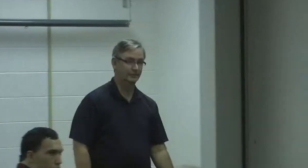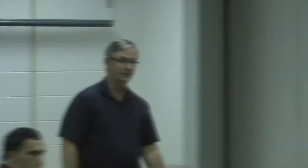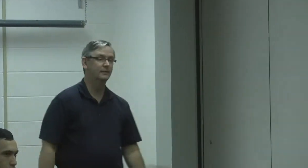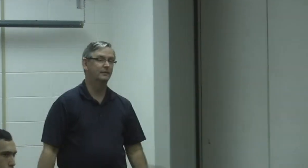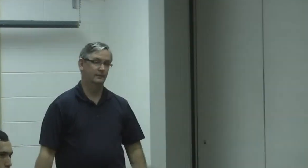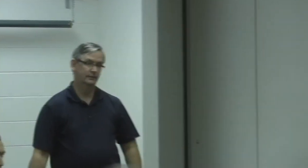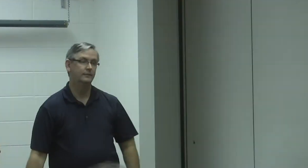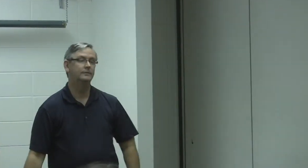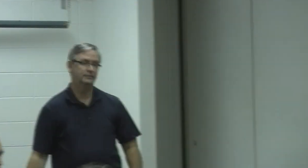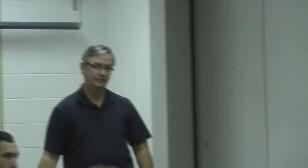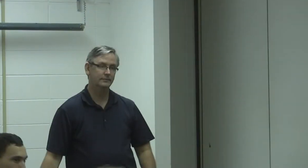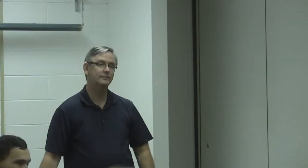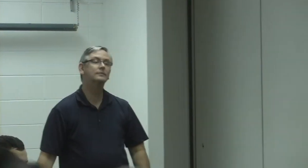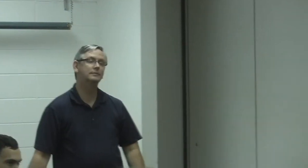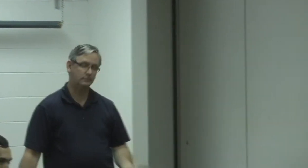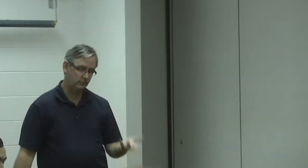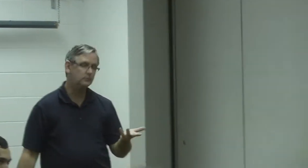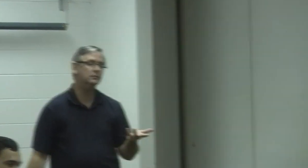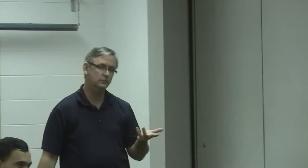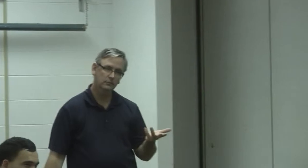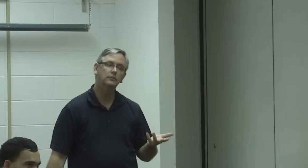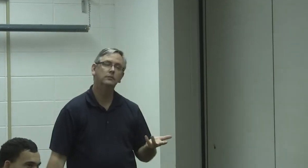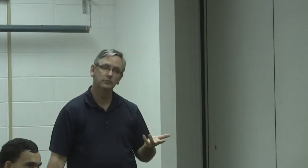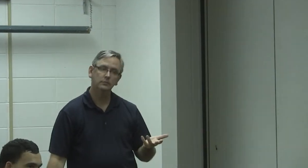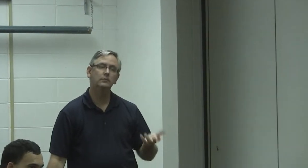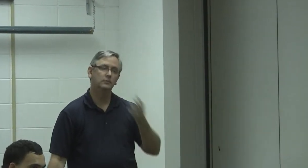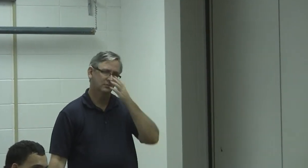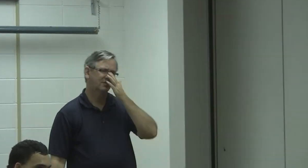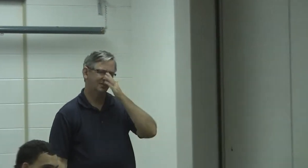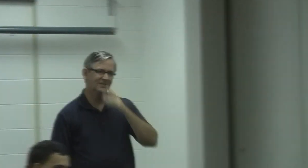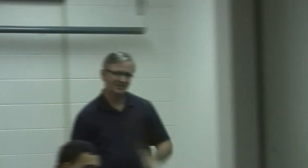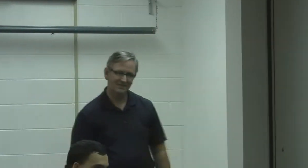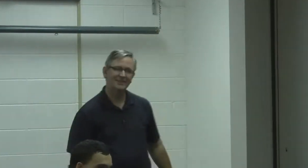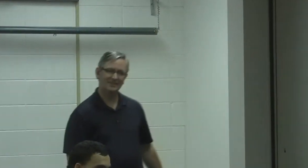There's a Christian movie how people read. It depends on what they read.